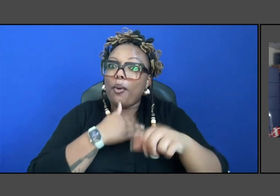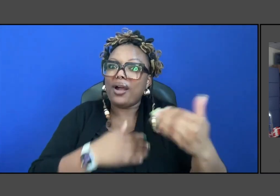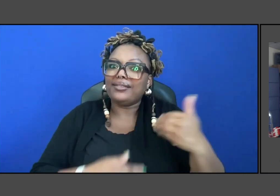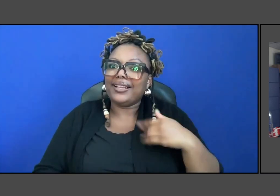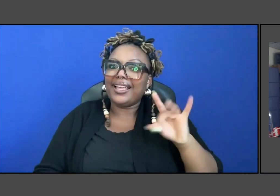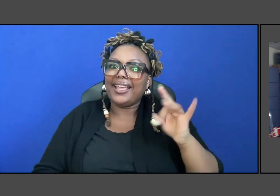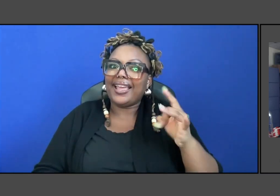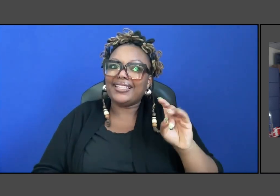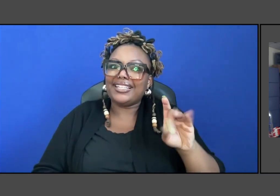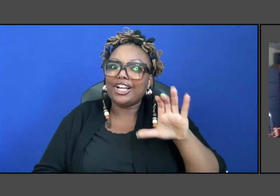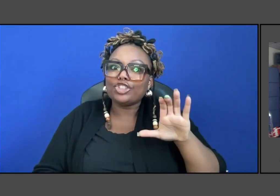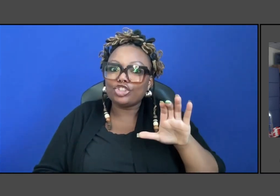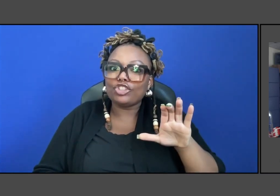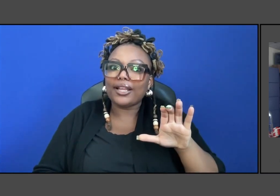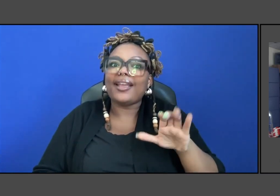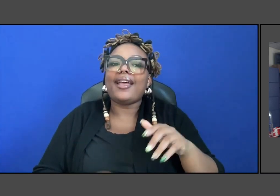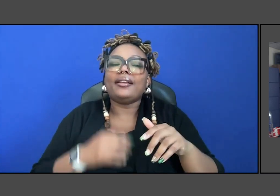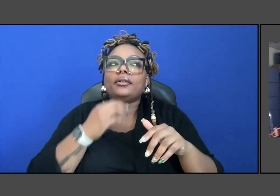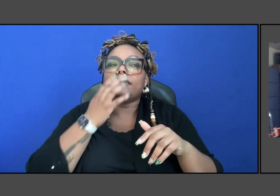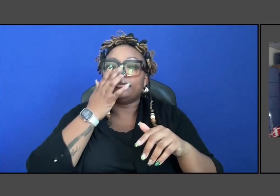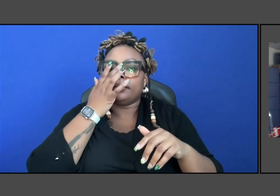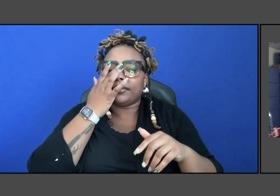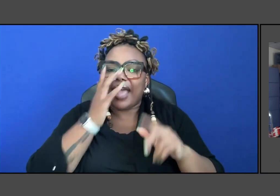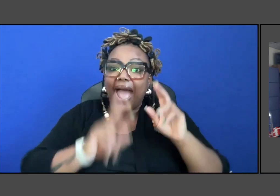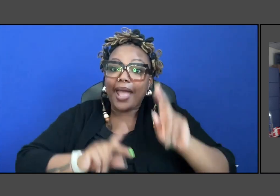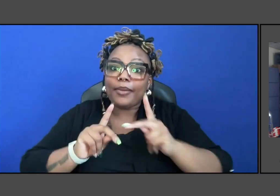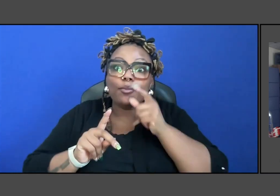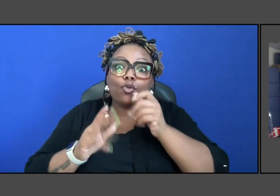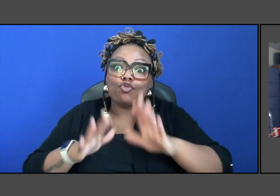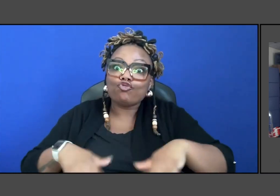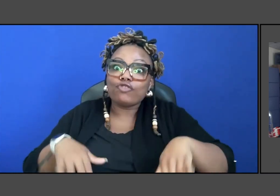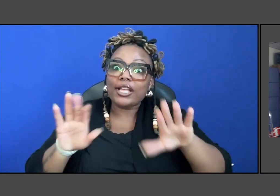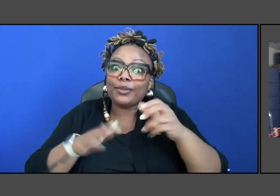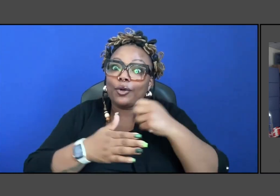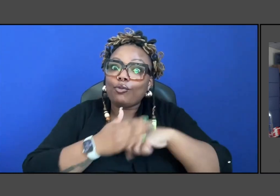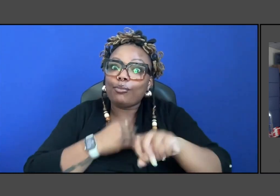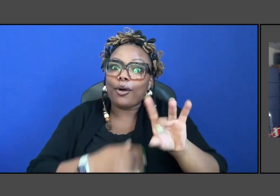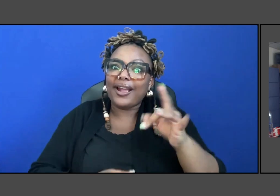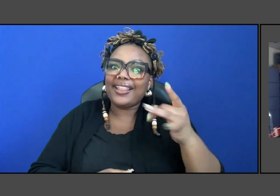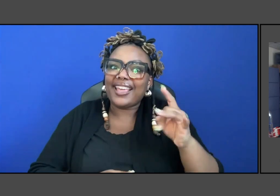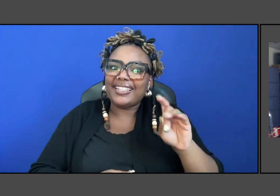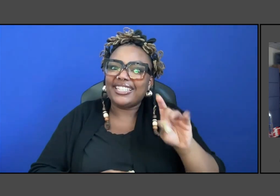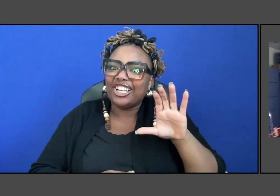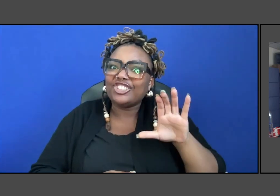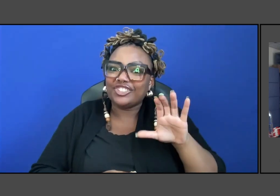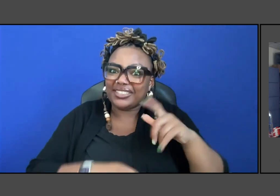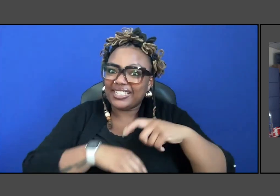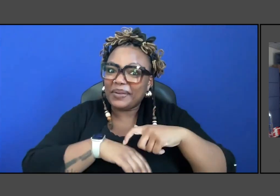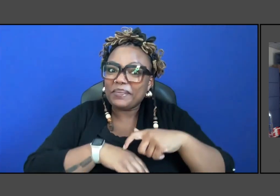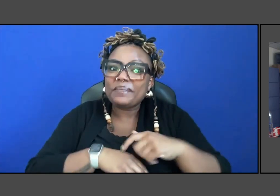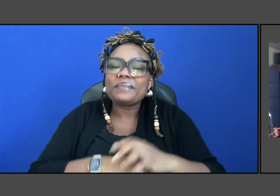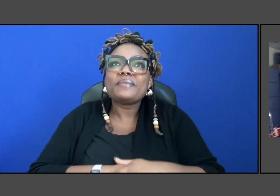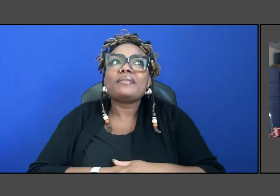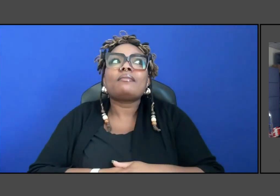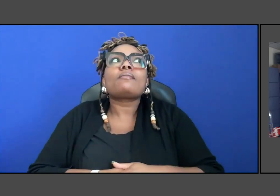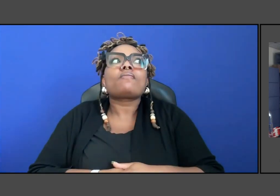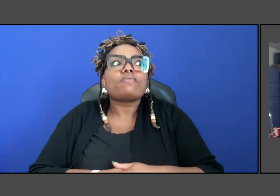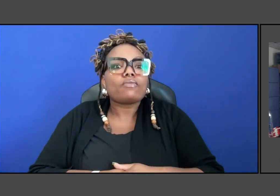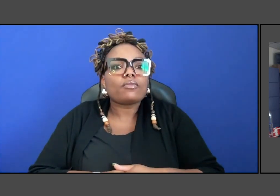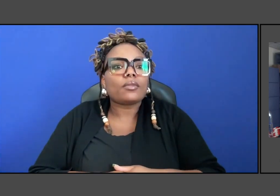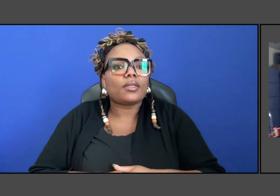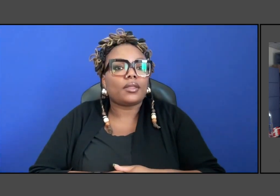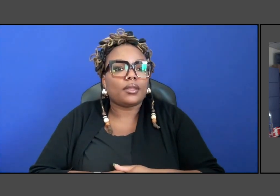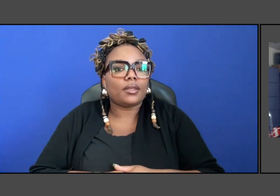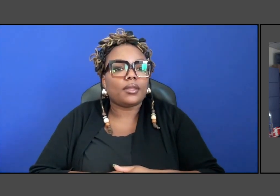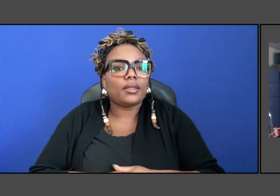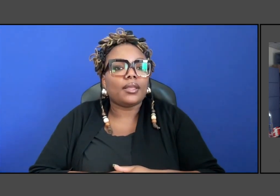had Yeah. people that raised me who were born in the 1800s. And Yeah. and that, there's a certain osmosis